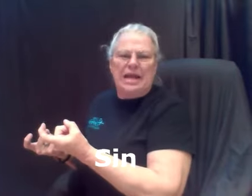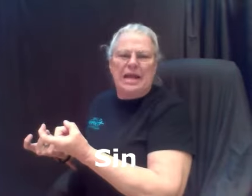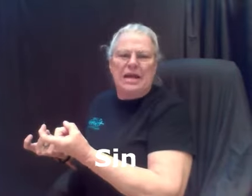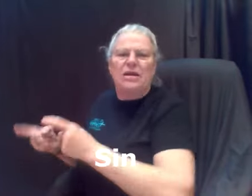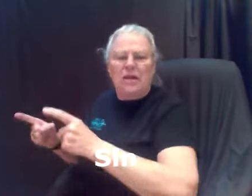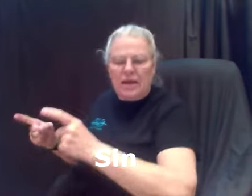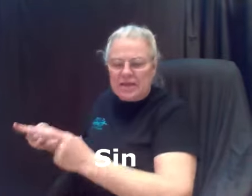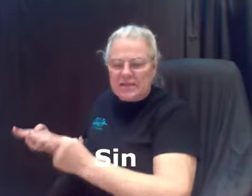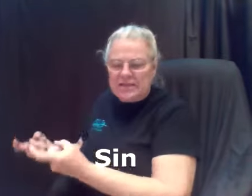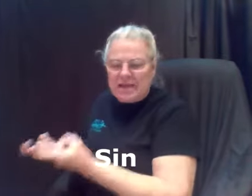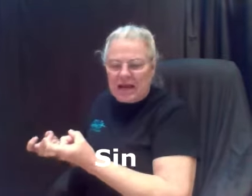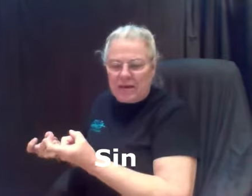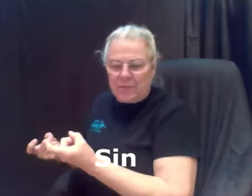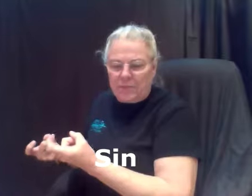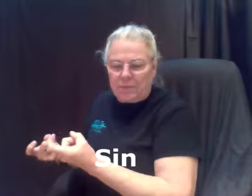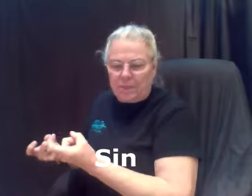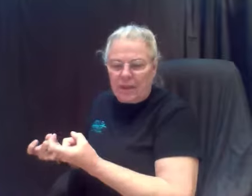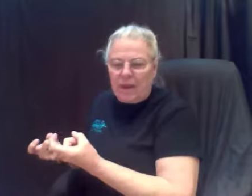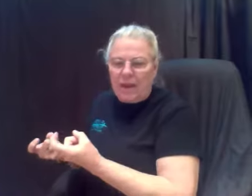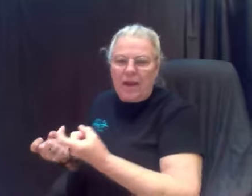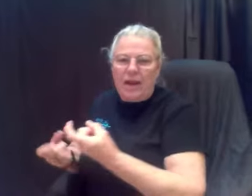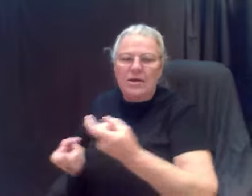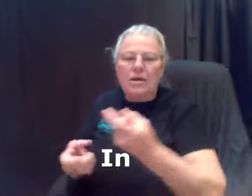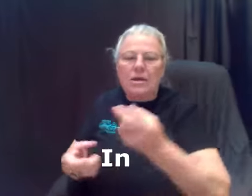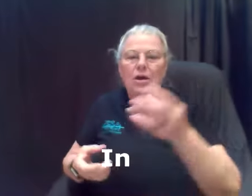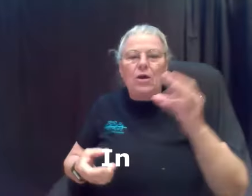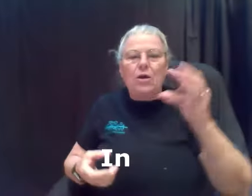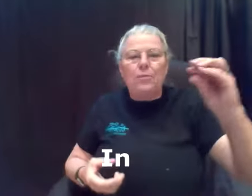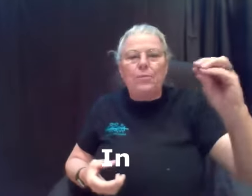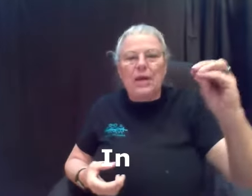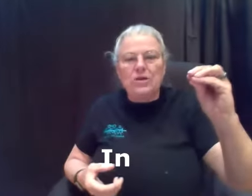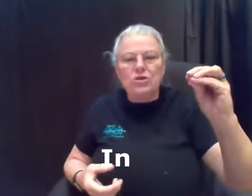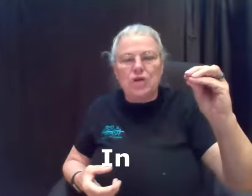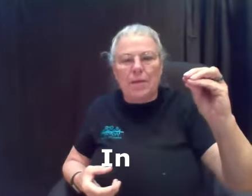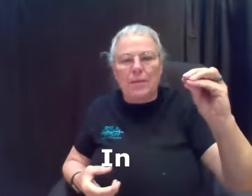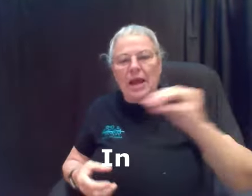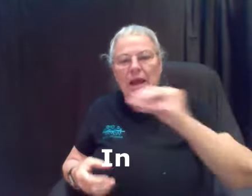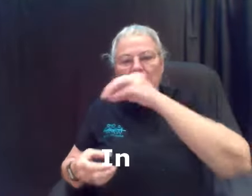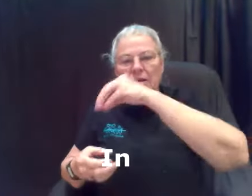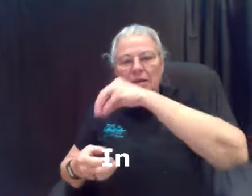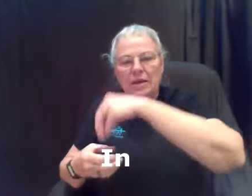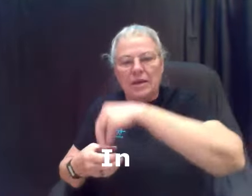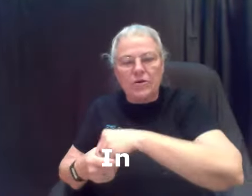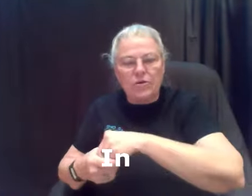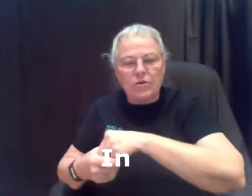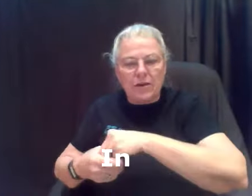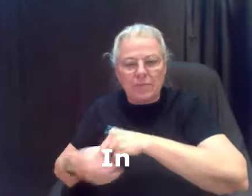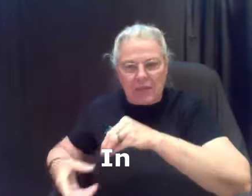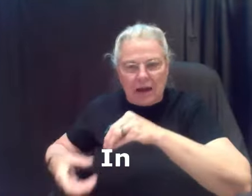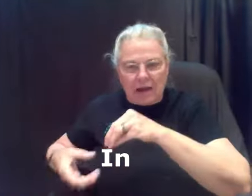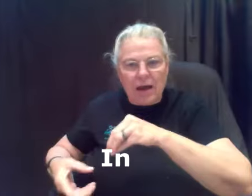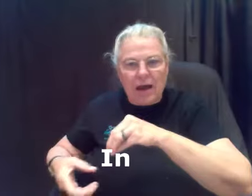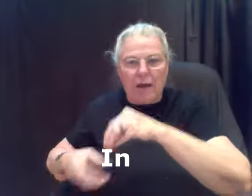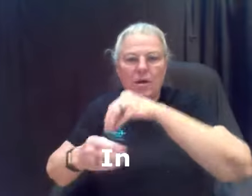in. Sin. In, pinch dominant hand into the cup